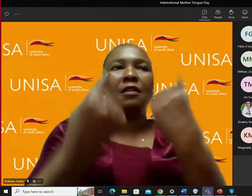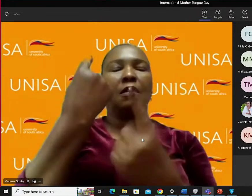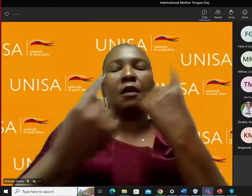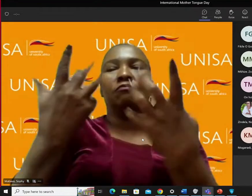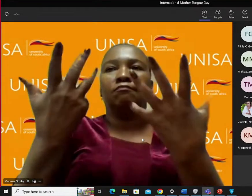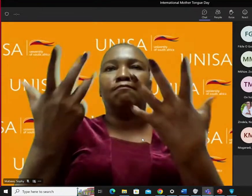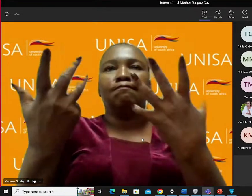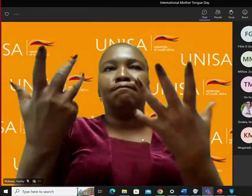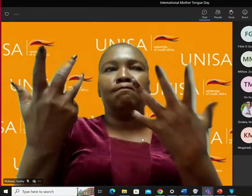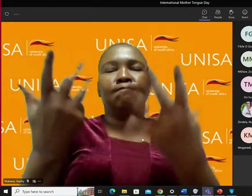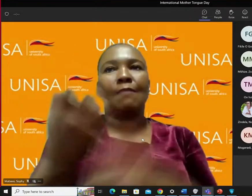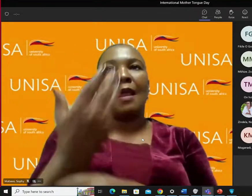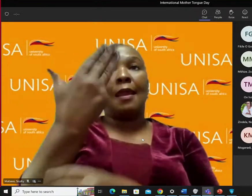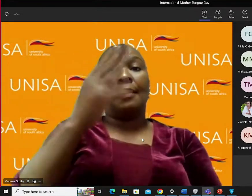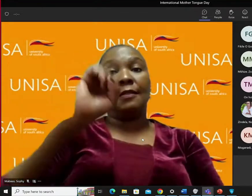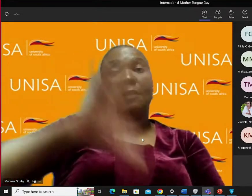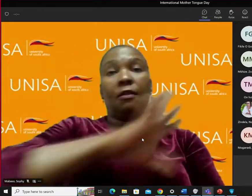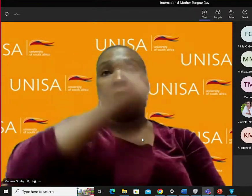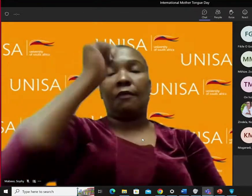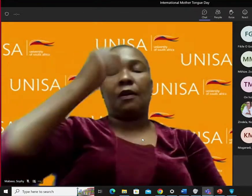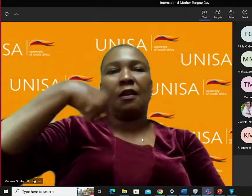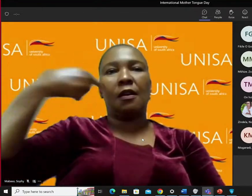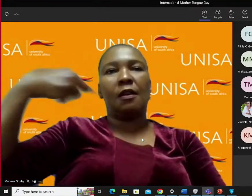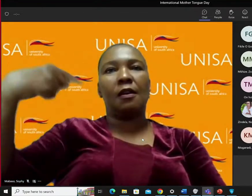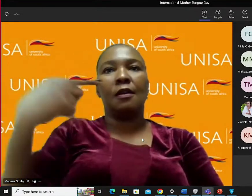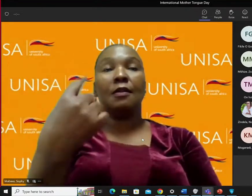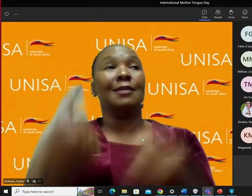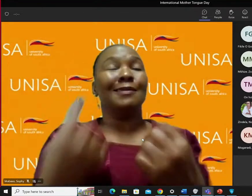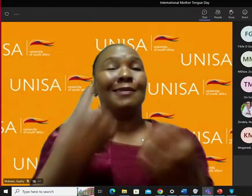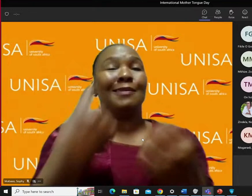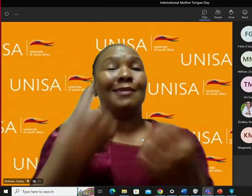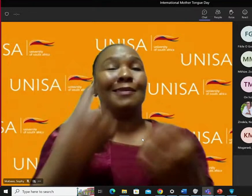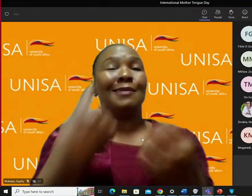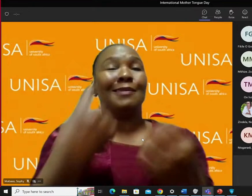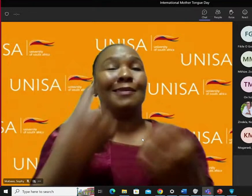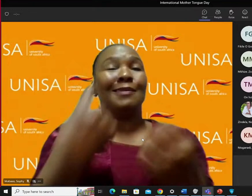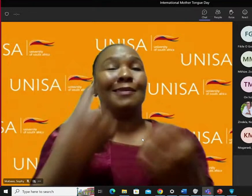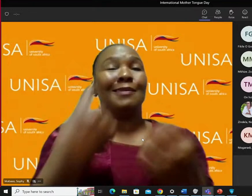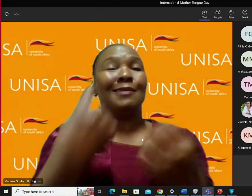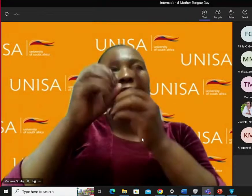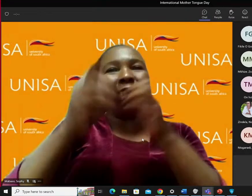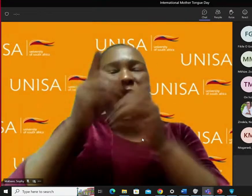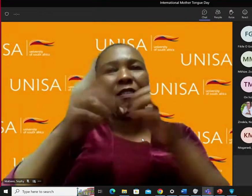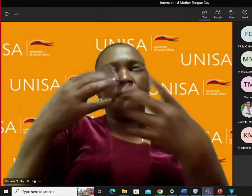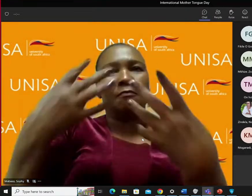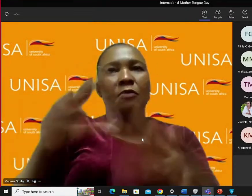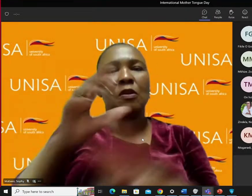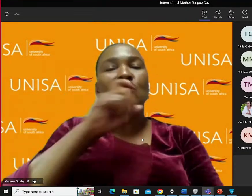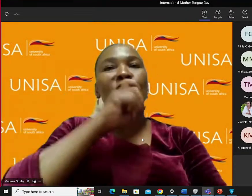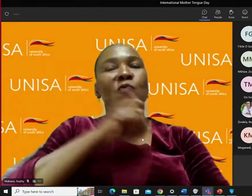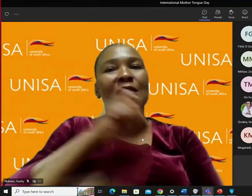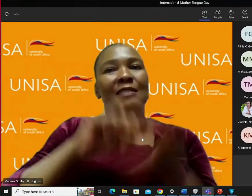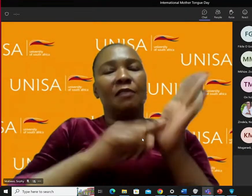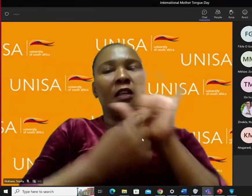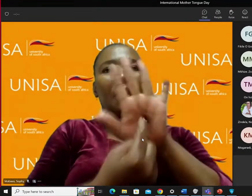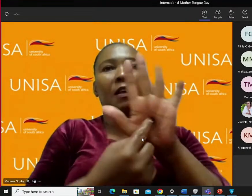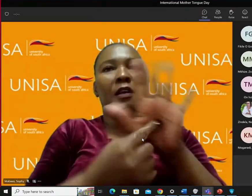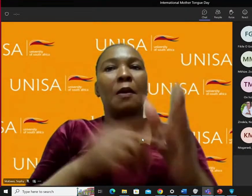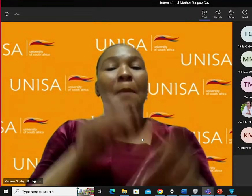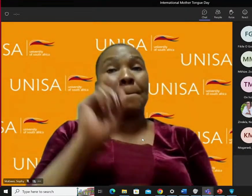the 9 South African languages, each also having a definition and a usage example, but